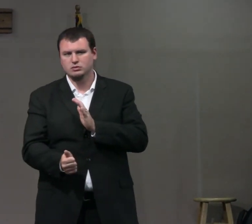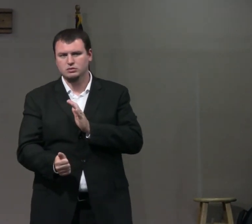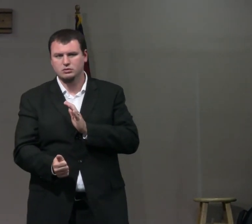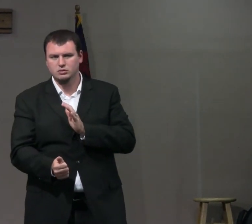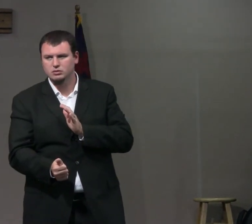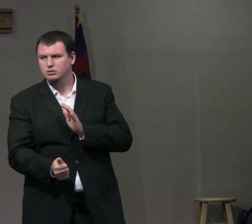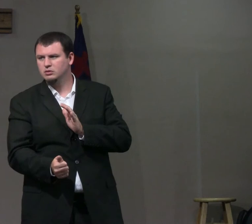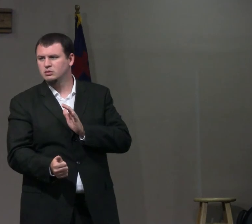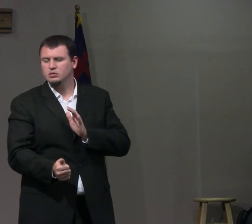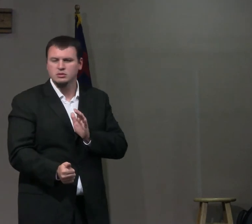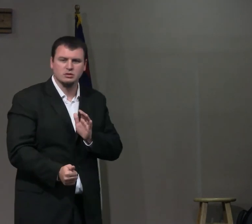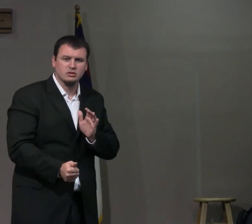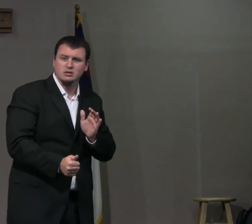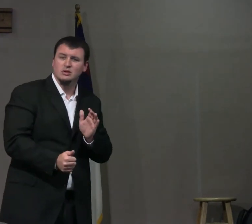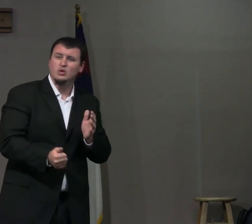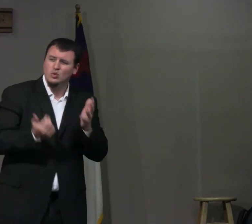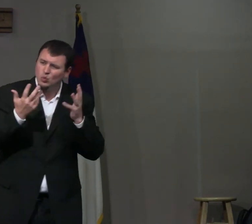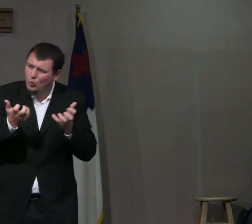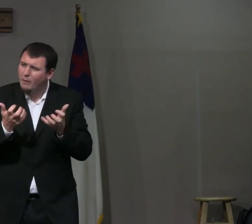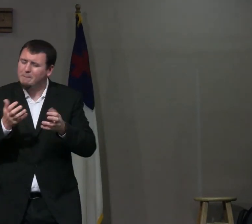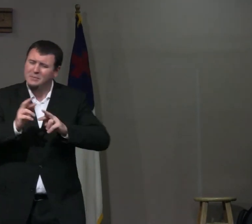and be in my strength the right way.